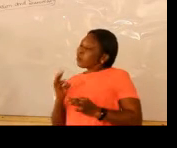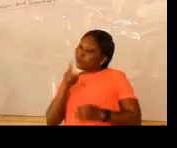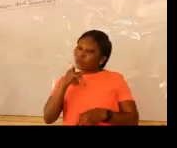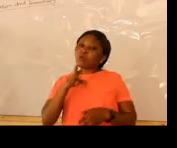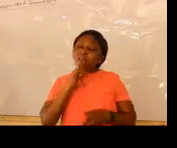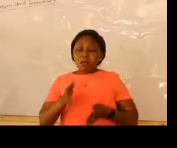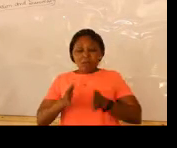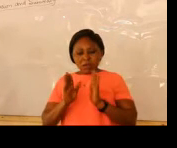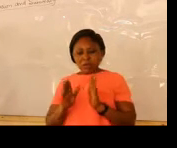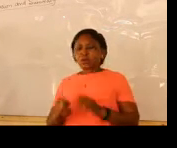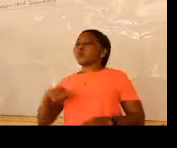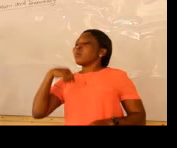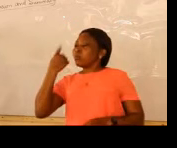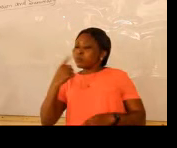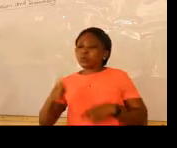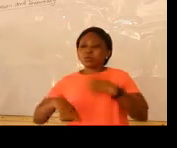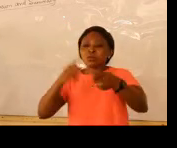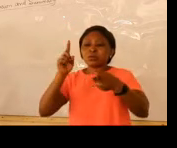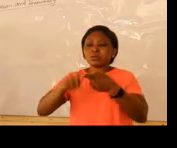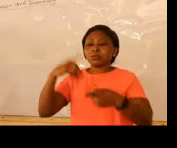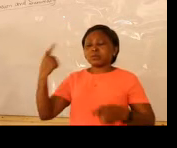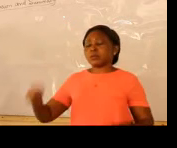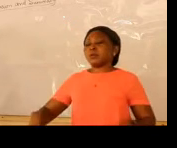asked, who went to the market?